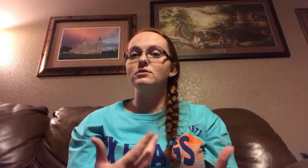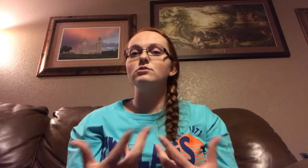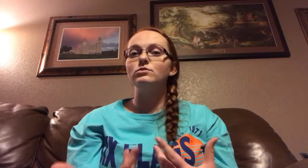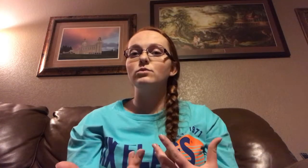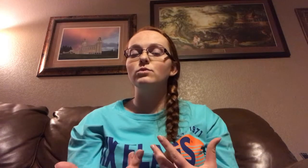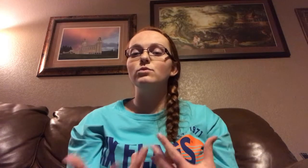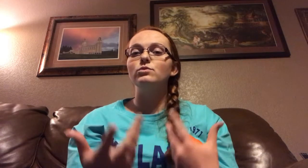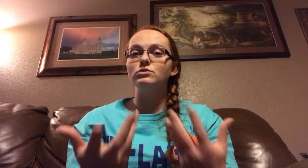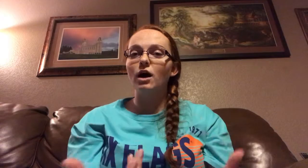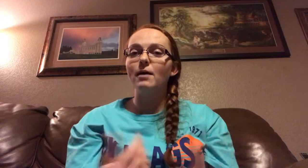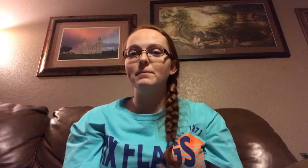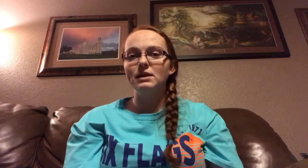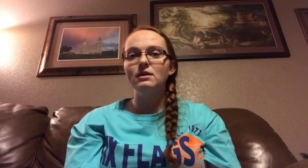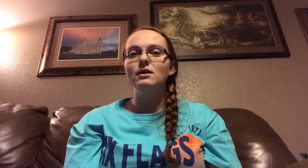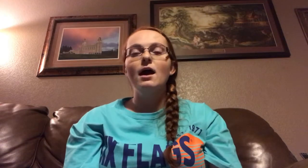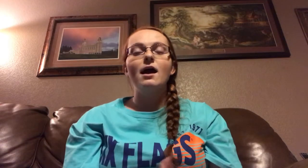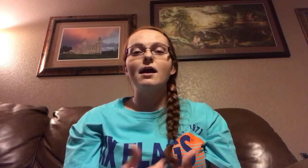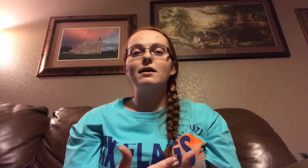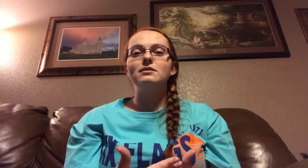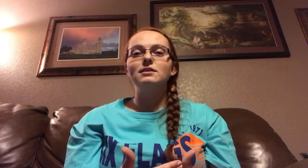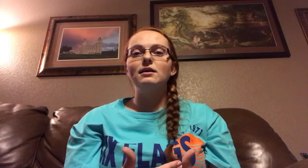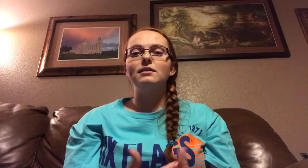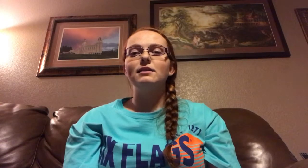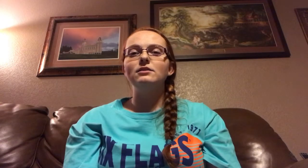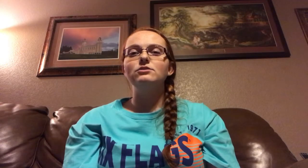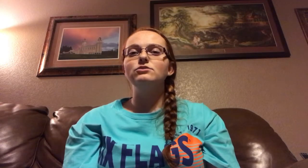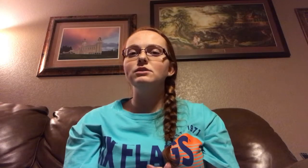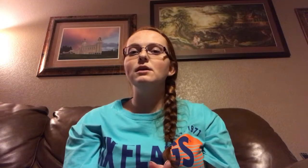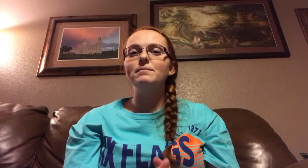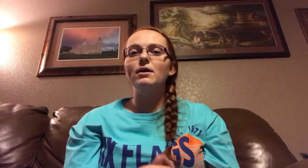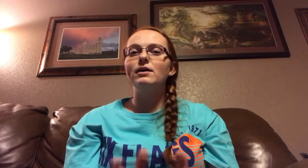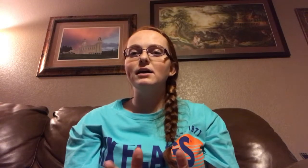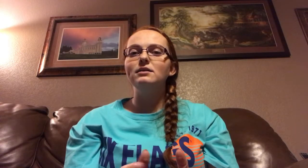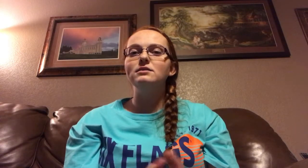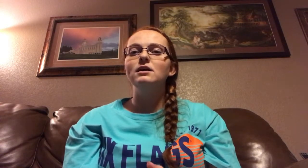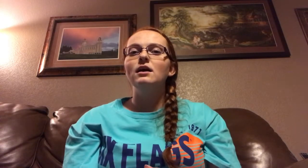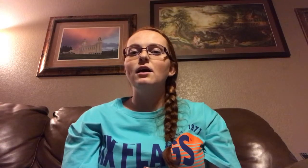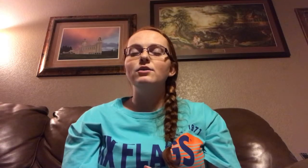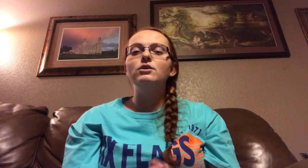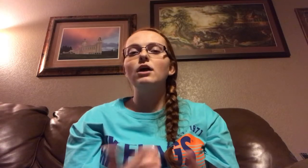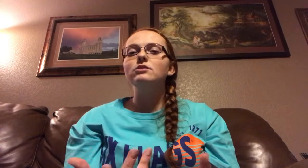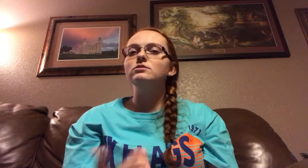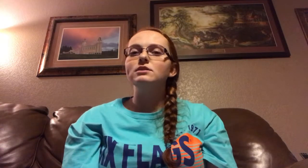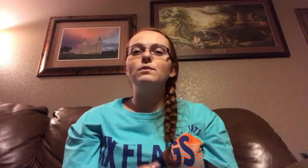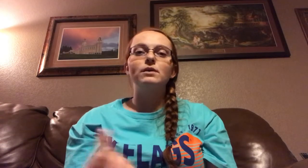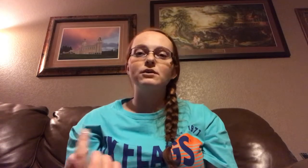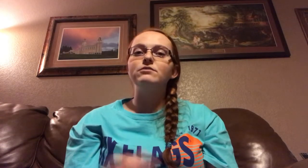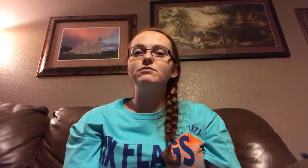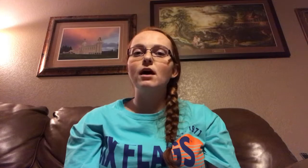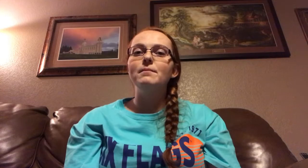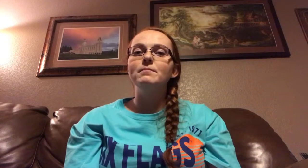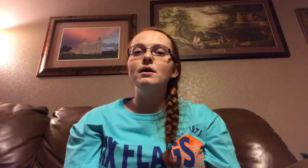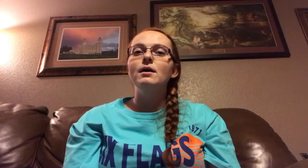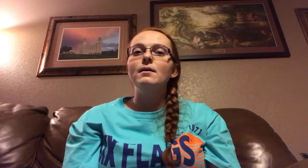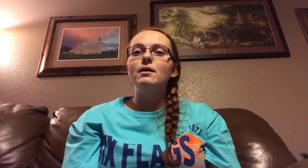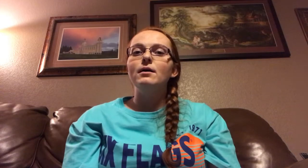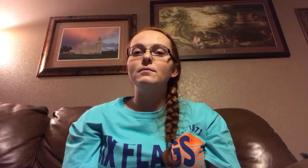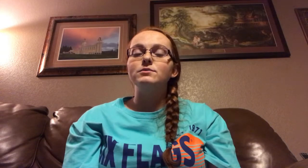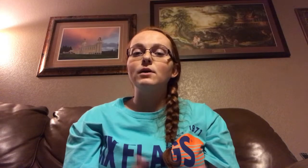is who taught me ASL, and that's usually about it. You could also say where you're from, so I'll